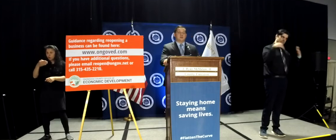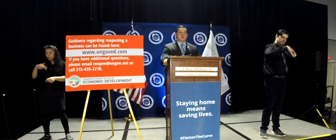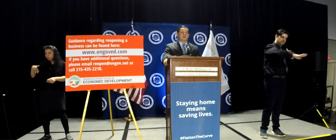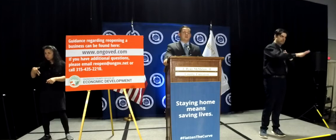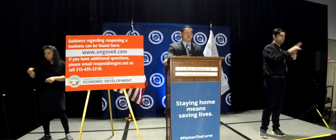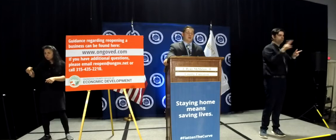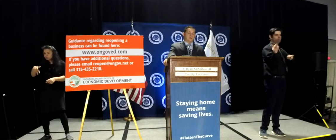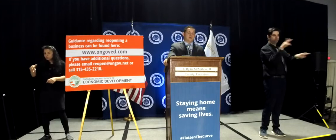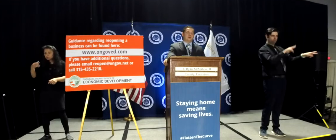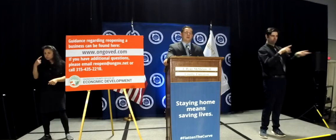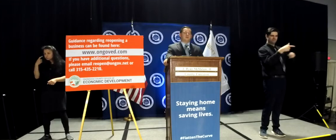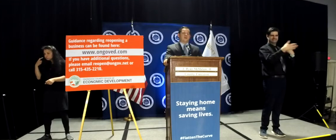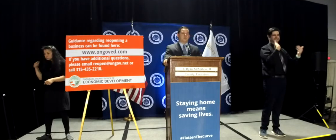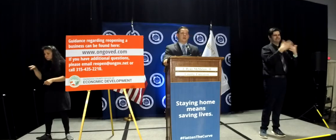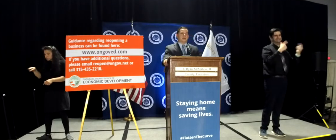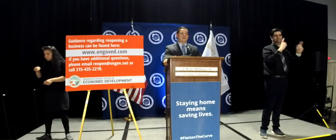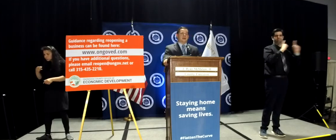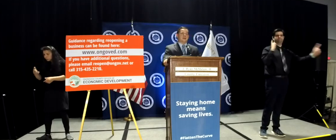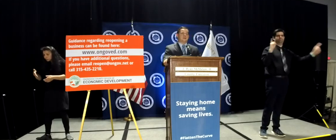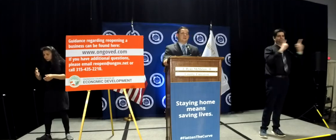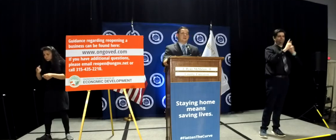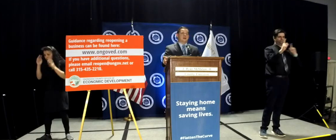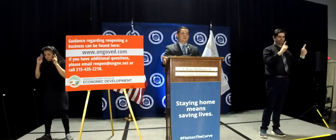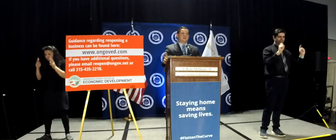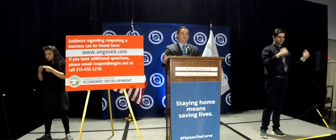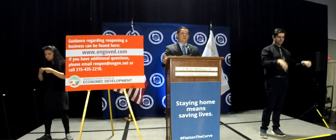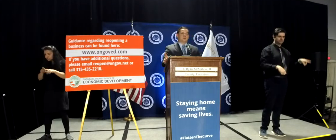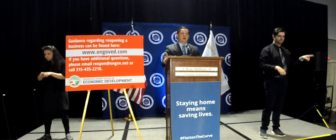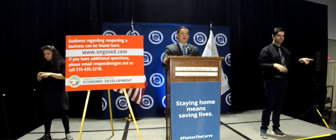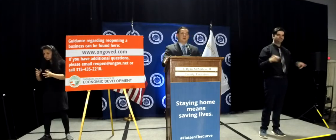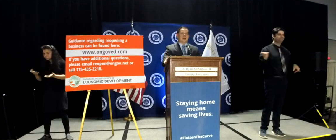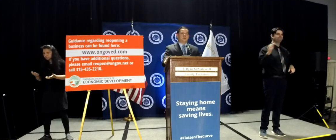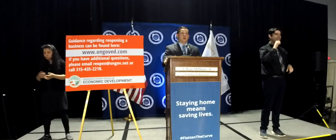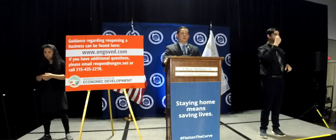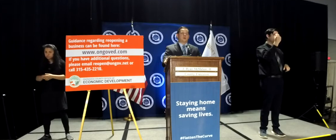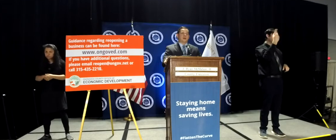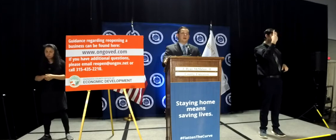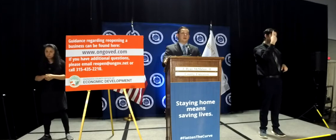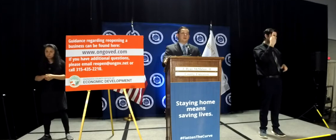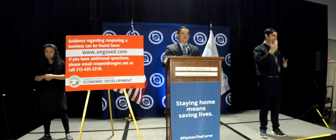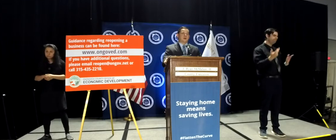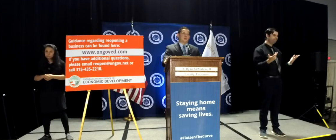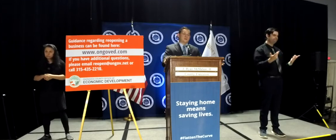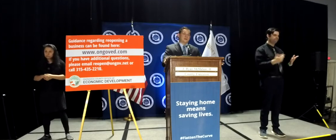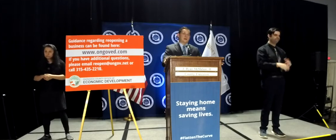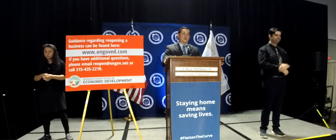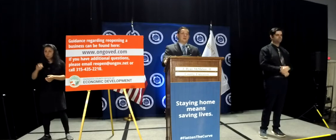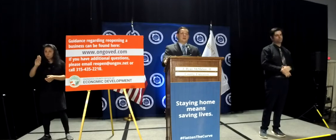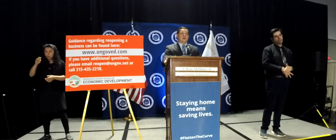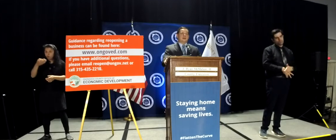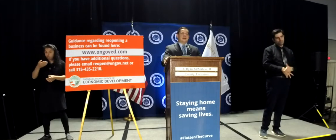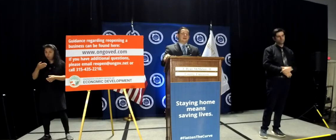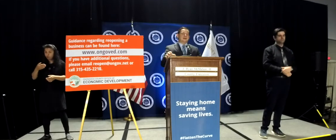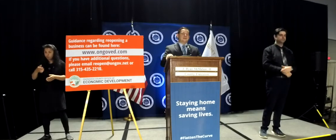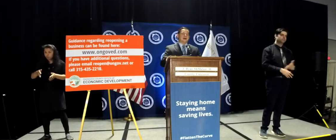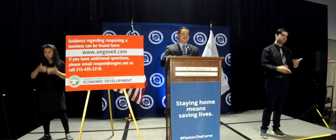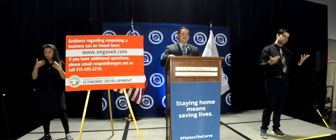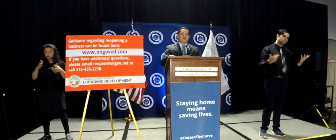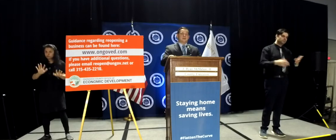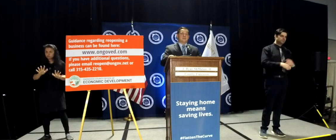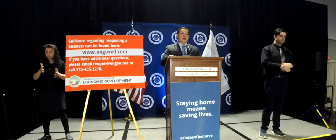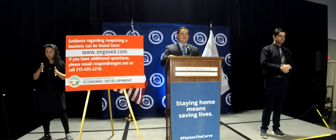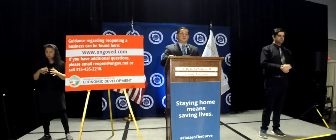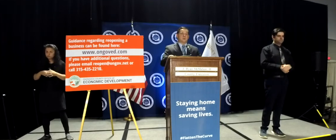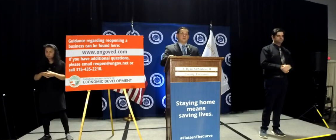think you're given an unfair playing advantage with the mall not being open yet to other retail. And again, a lot of